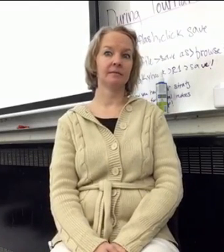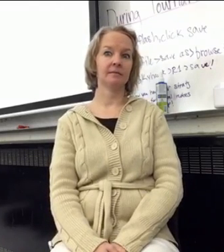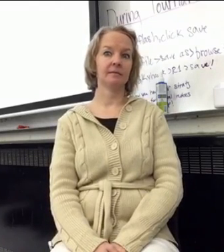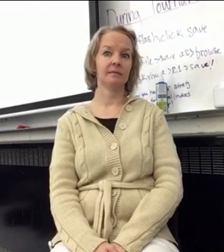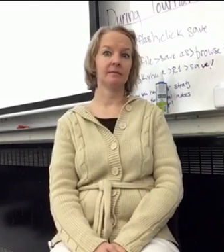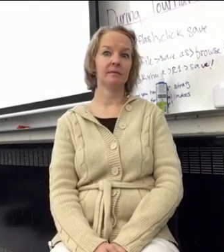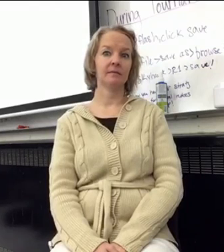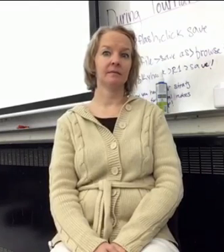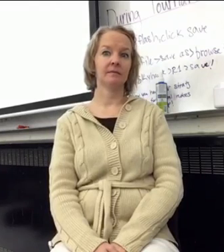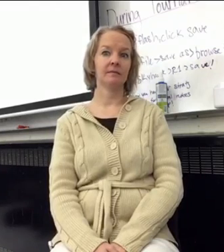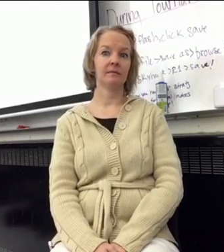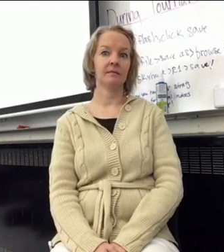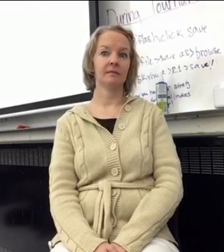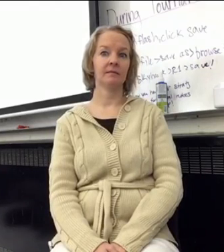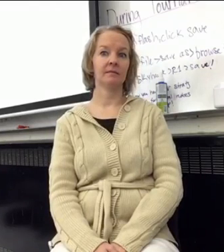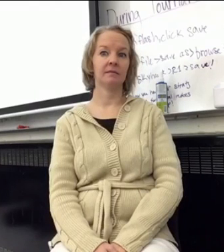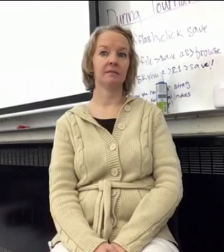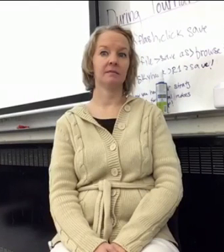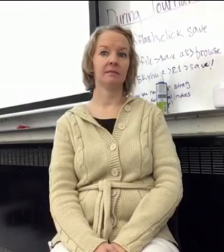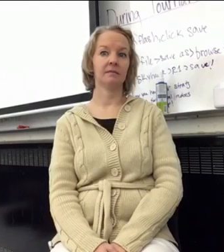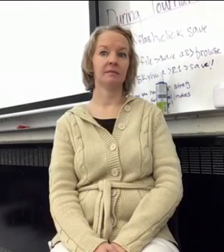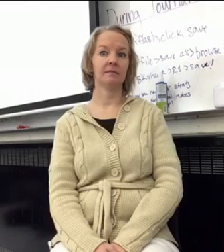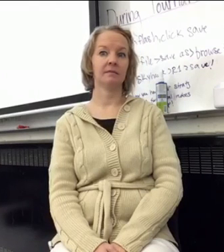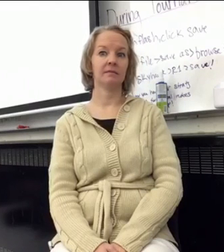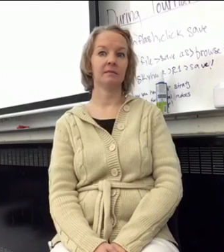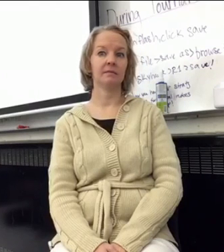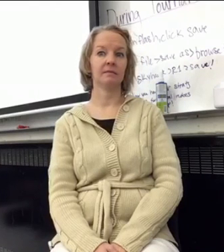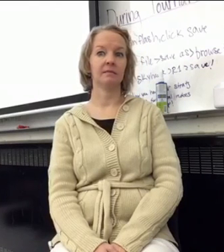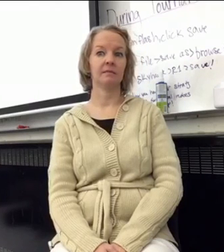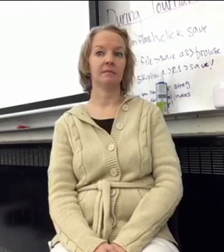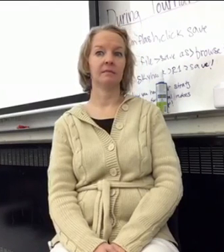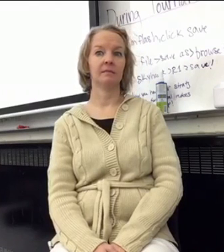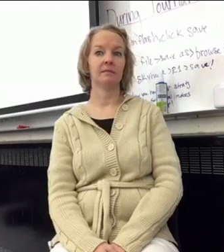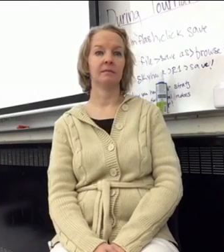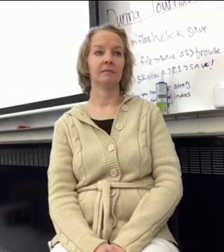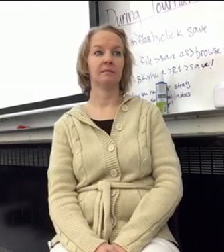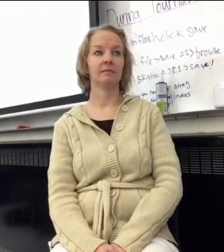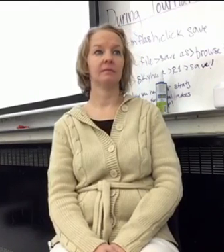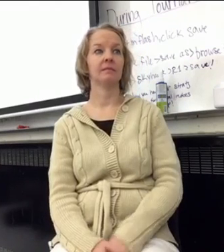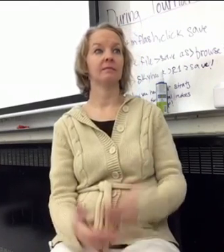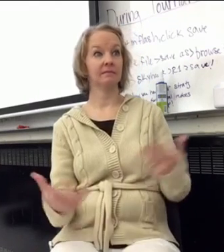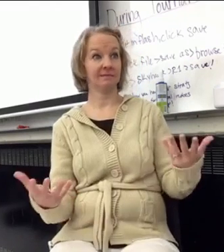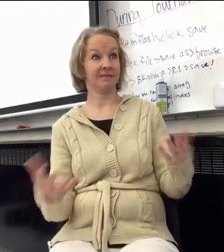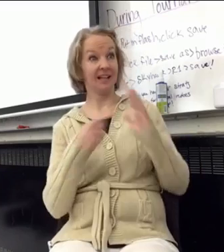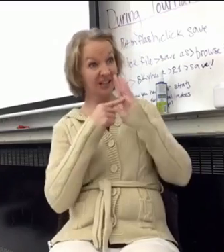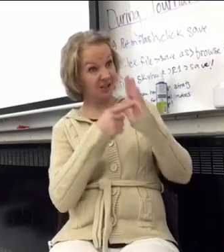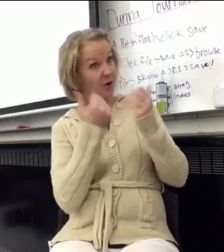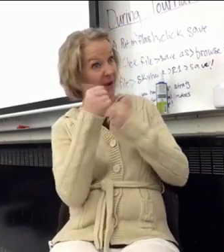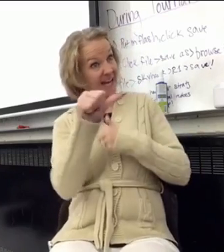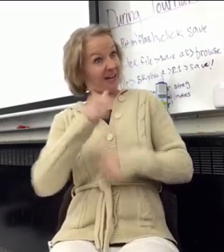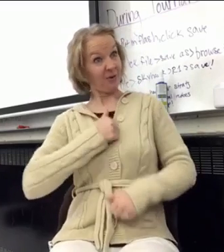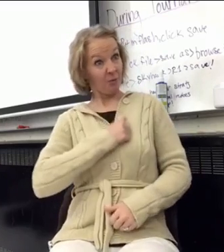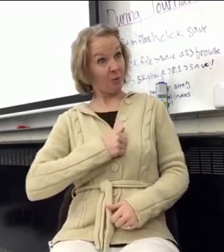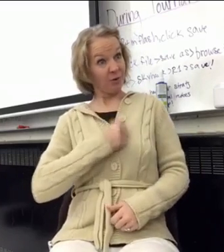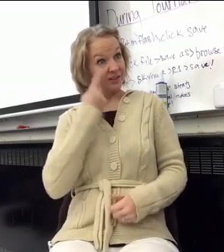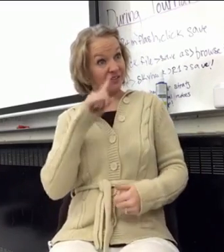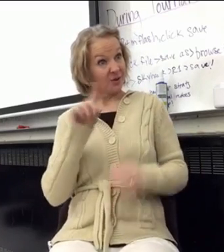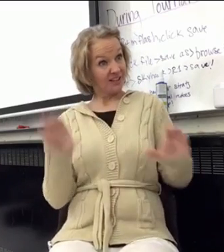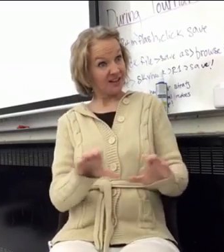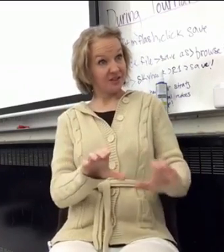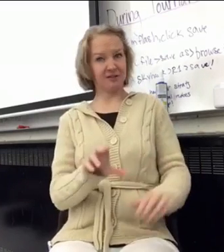say, if I were to do it over again, I would do just as I did in 1861. Does he show any remorse for his